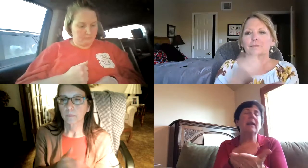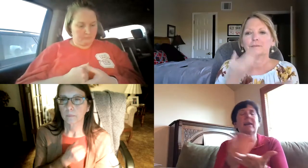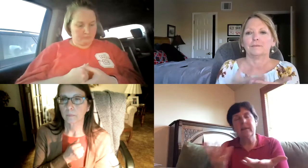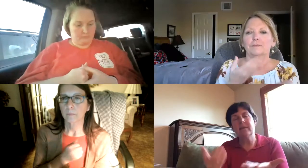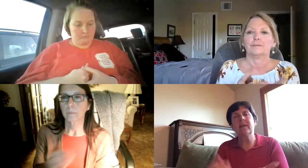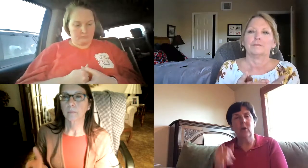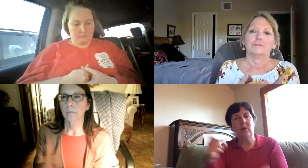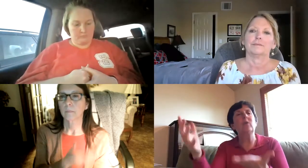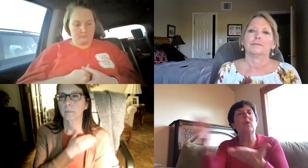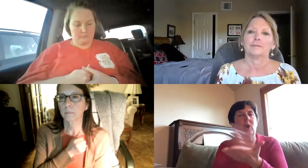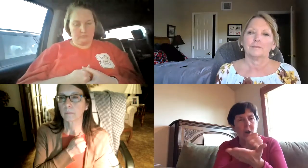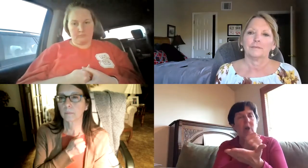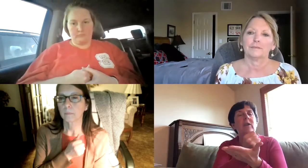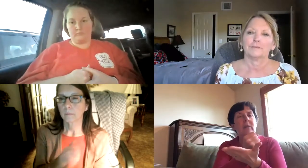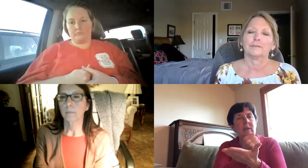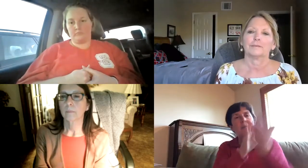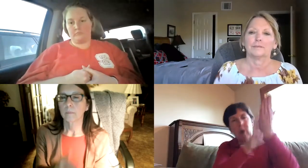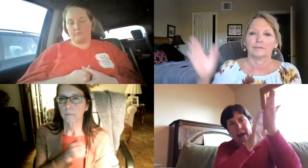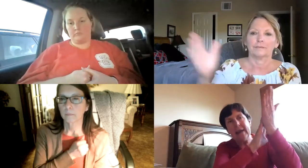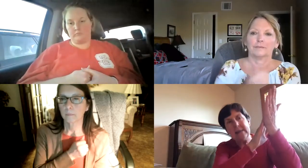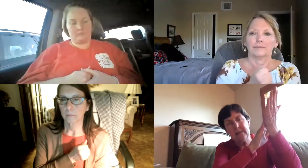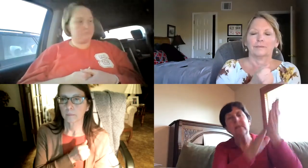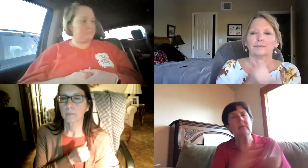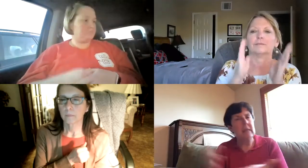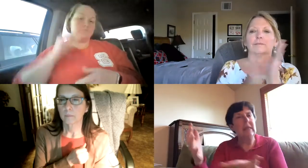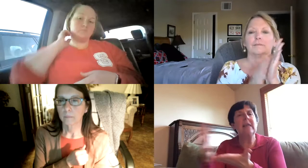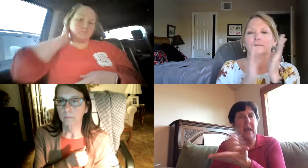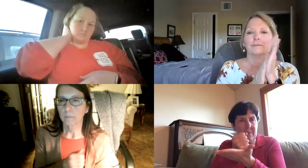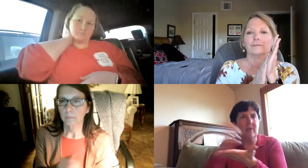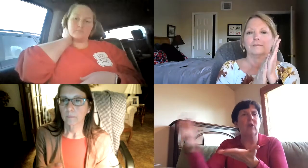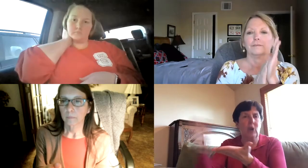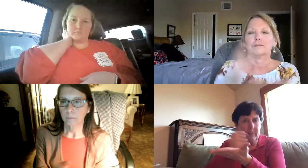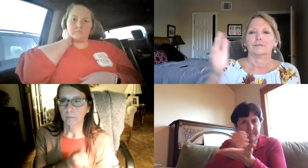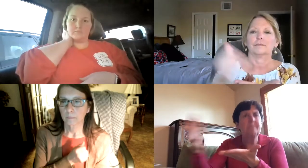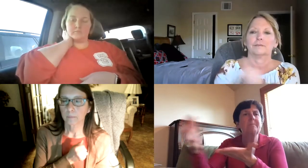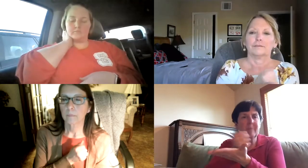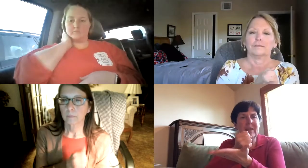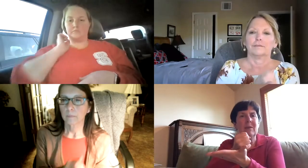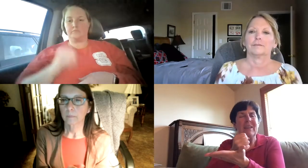money, you know, you earned praise, any type of an earn,